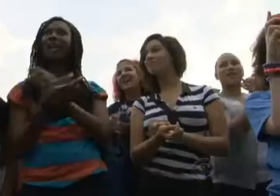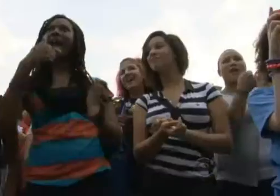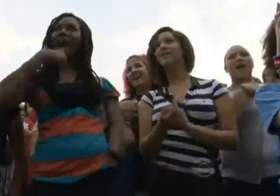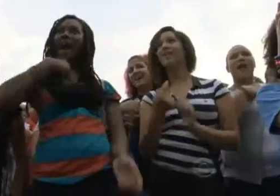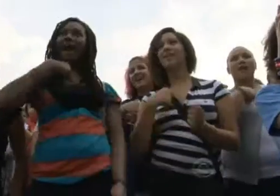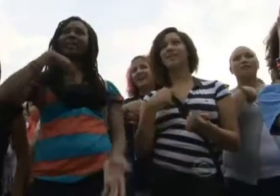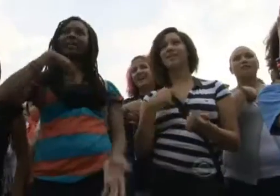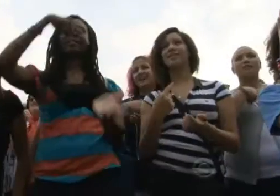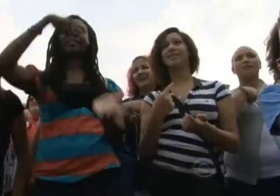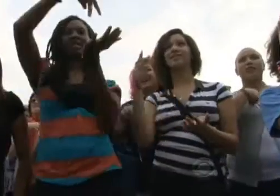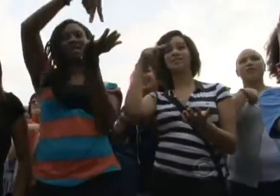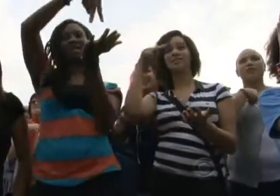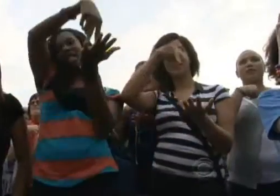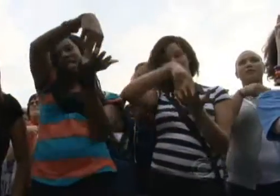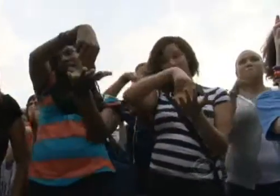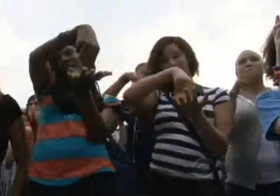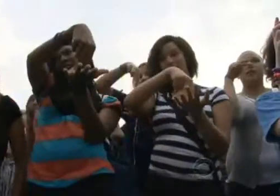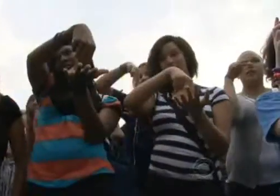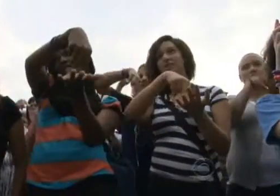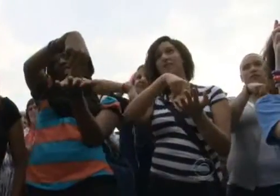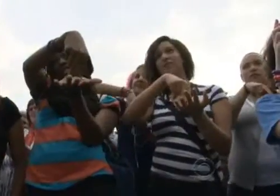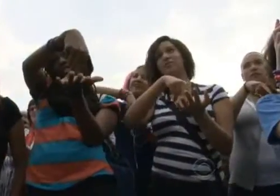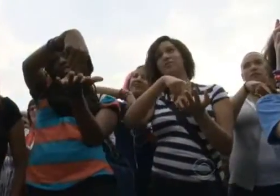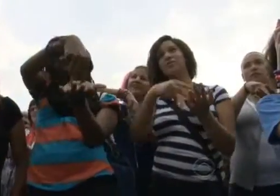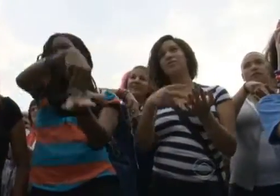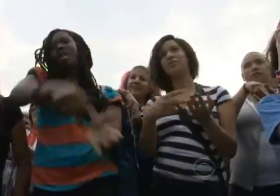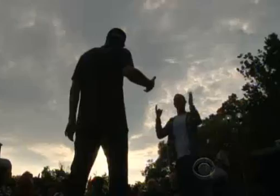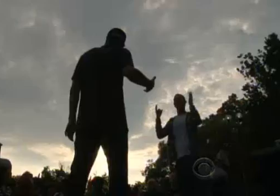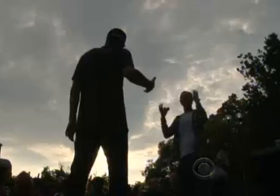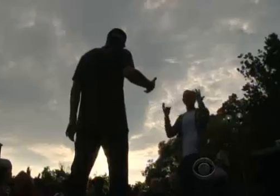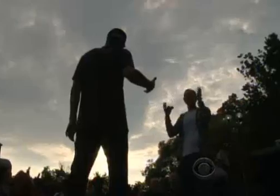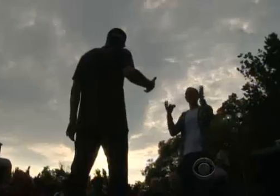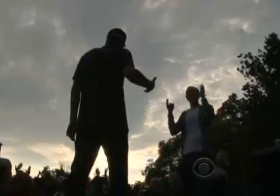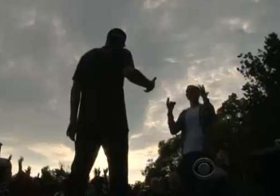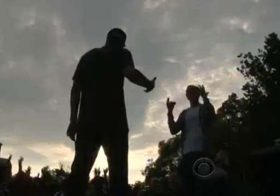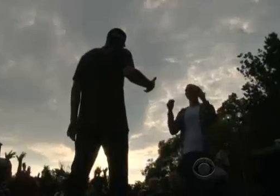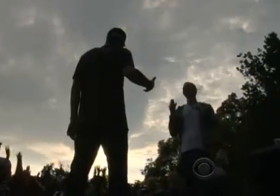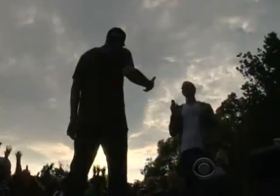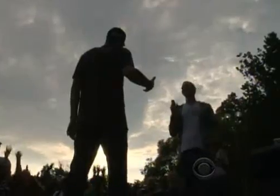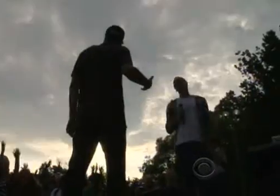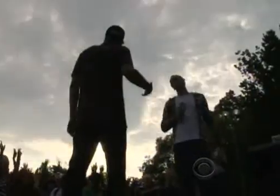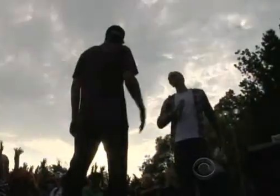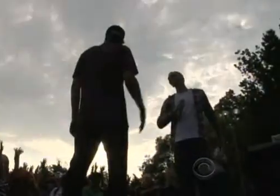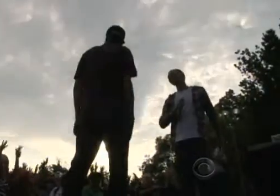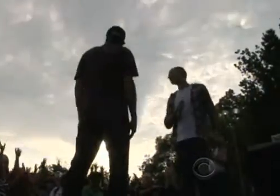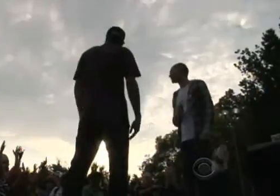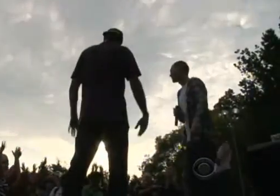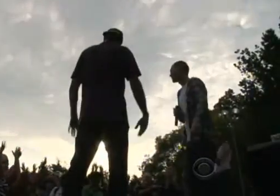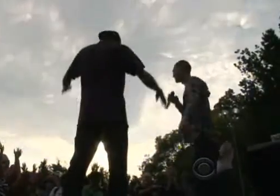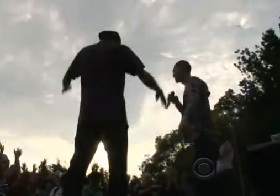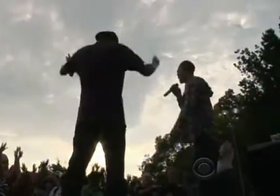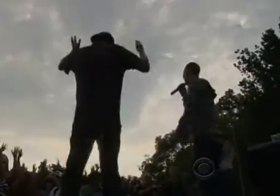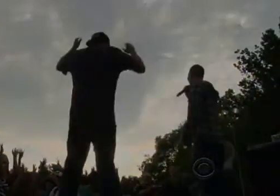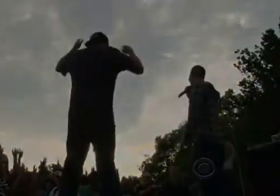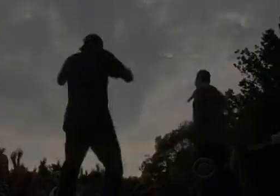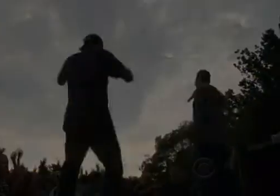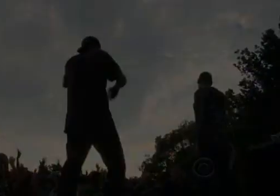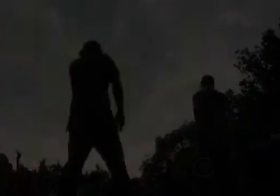neither side left at a loss for words. John Bentley, CBS News, New York. Thank you. you.